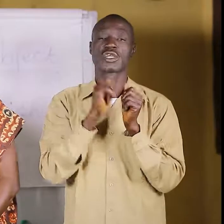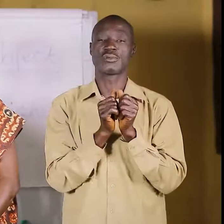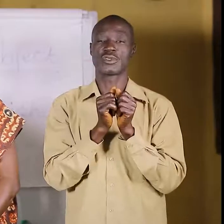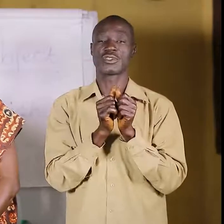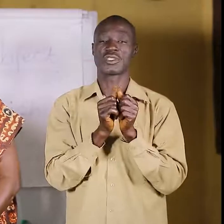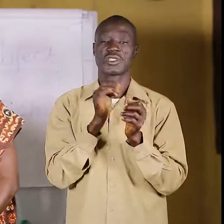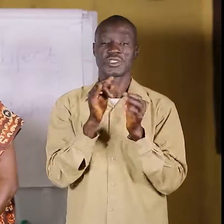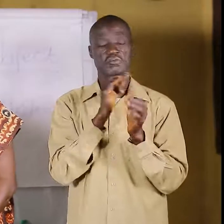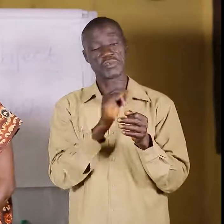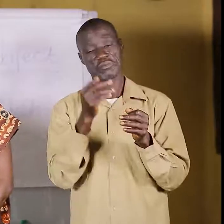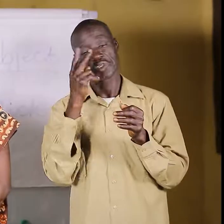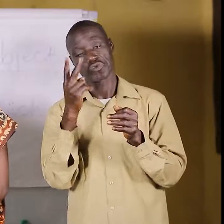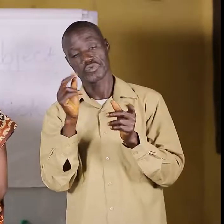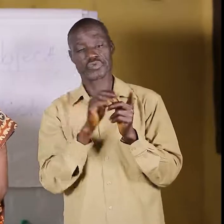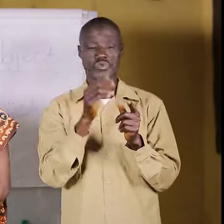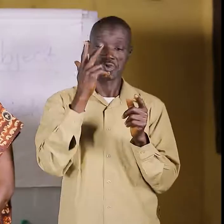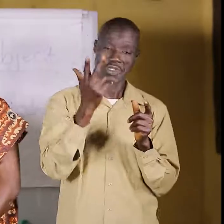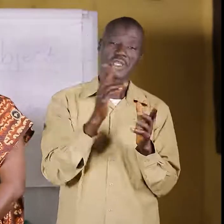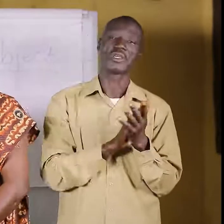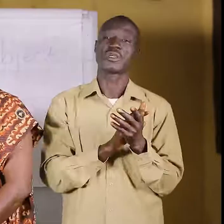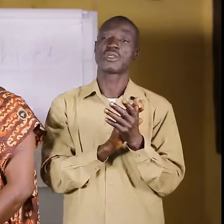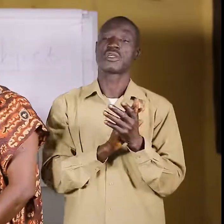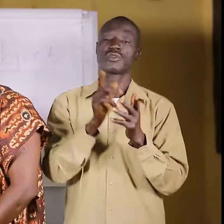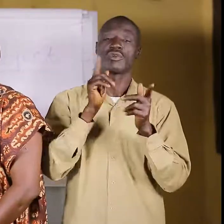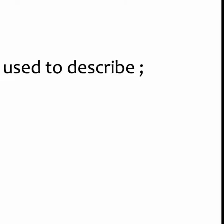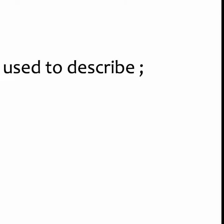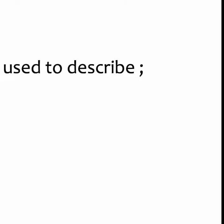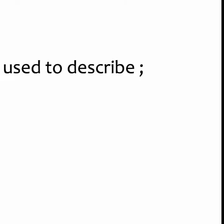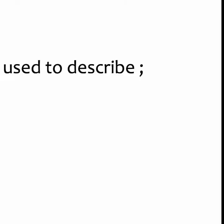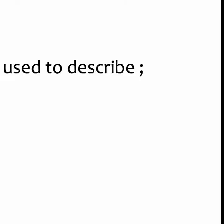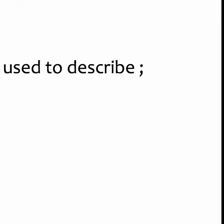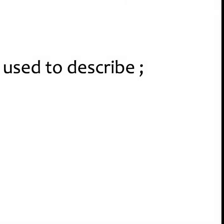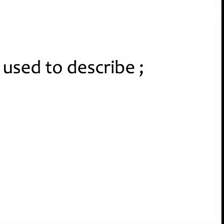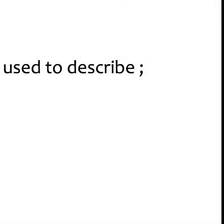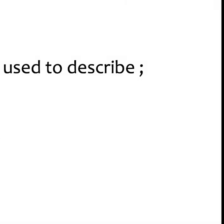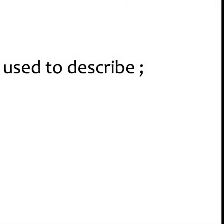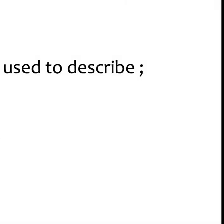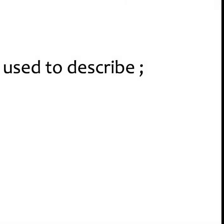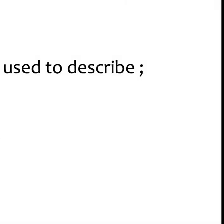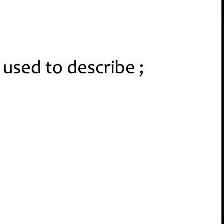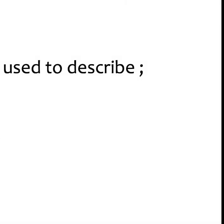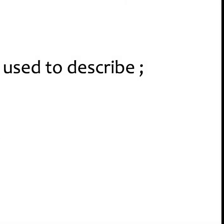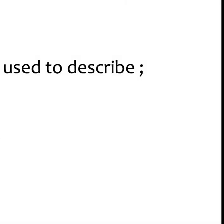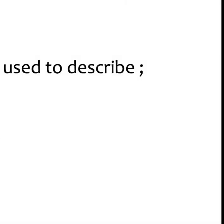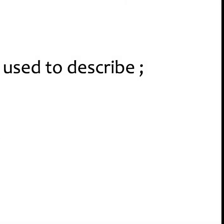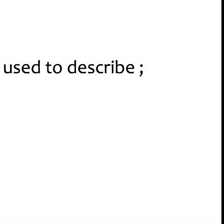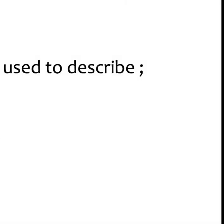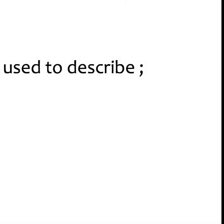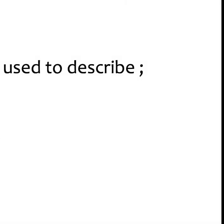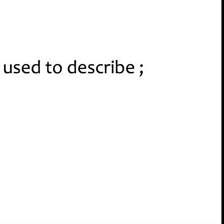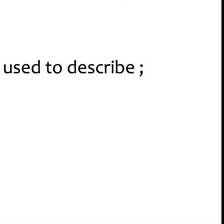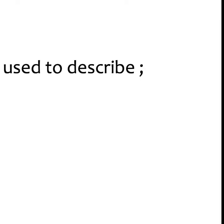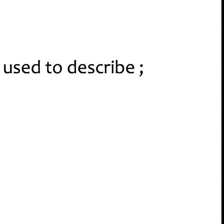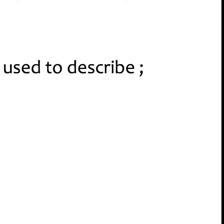the number of things you want to talk about. We begin with the first, positive.